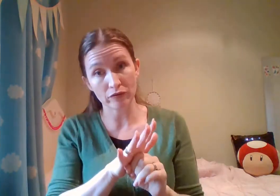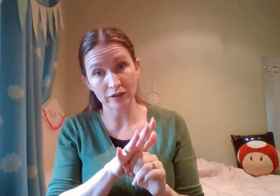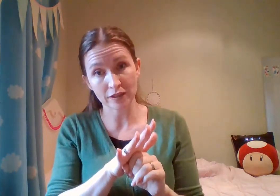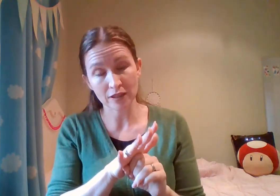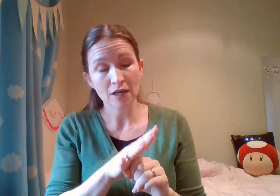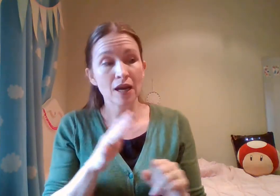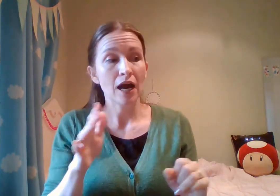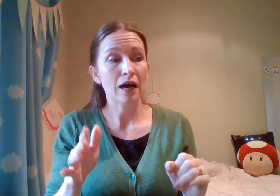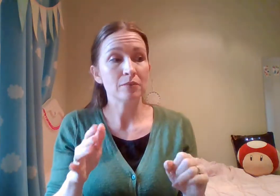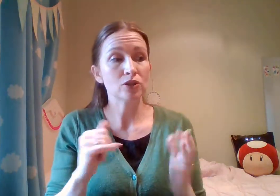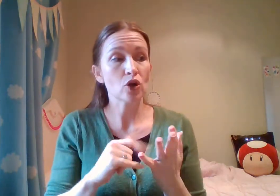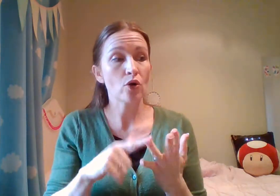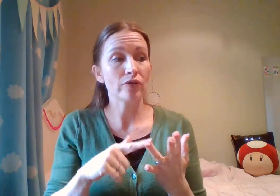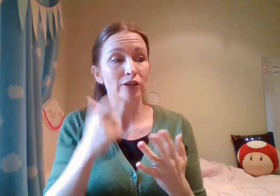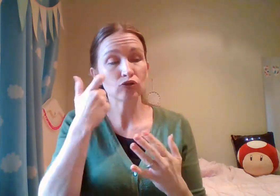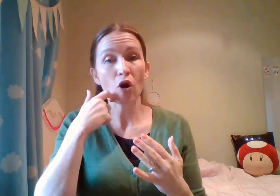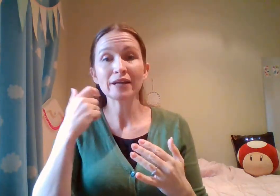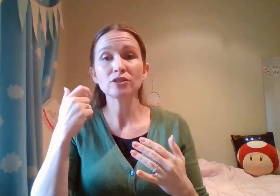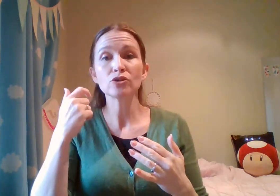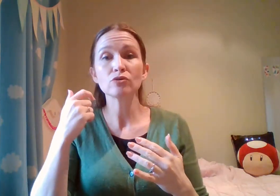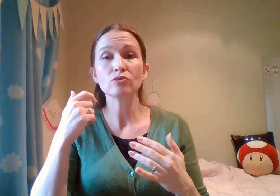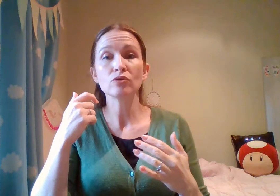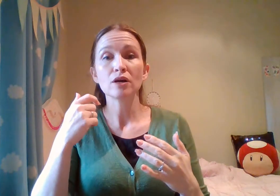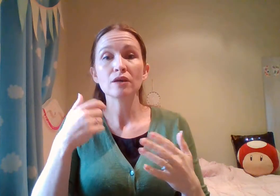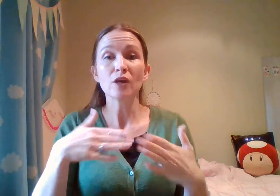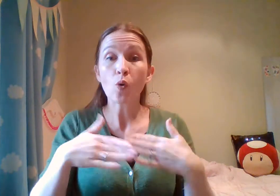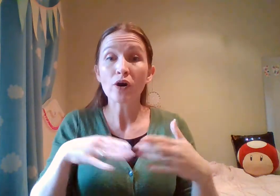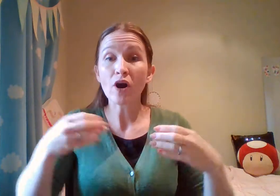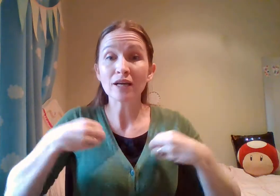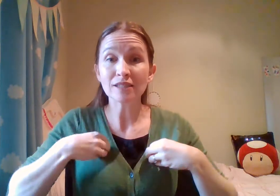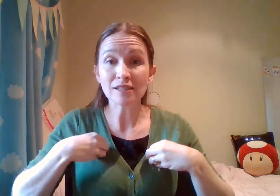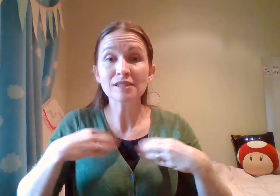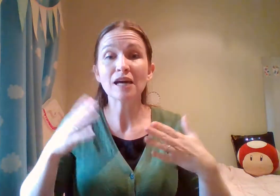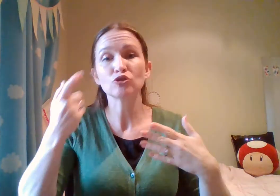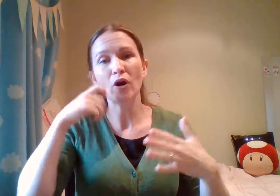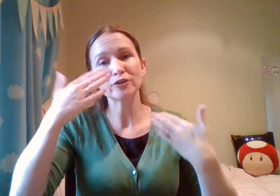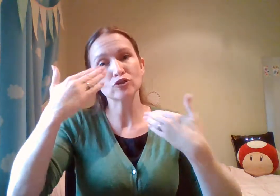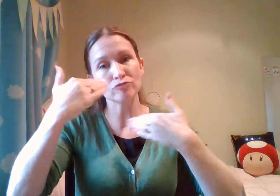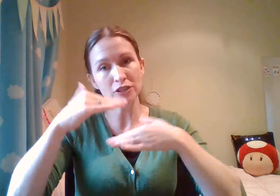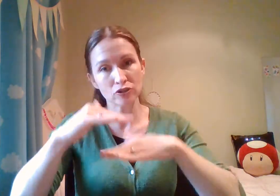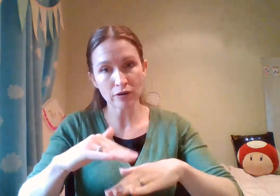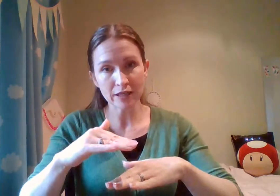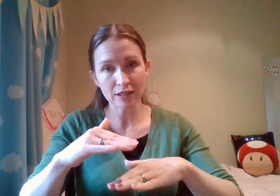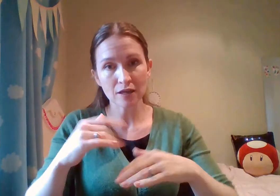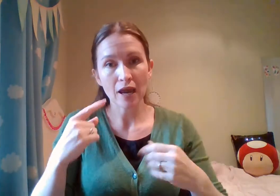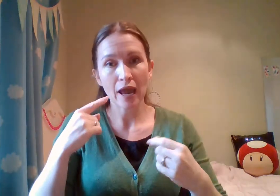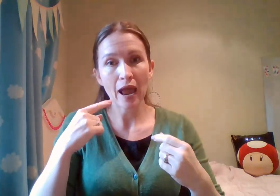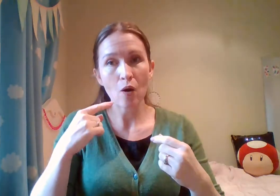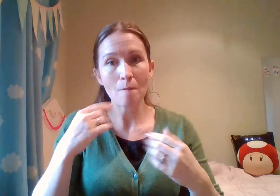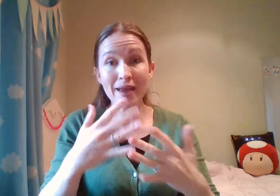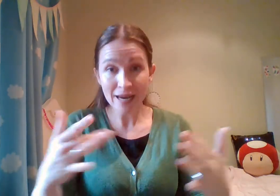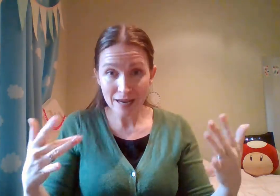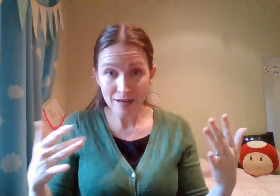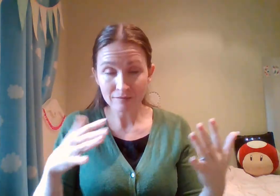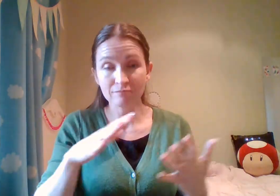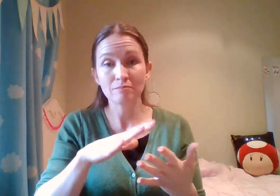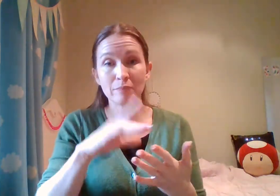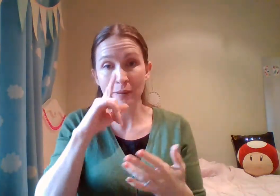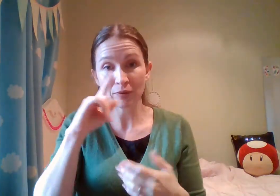COVID. So the organisers are trying to restrict how many people